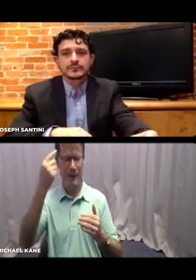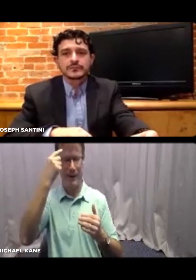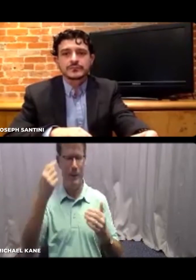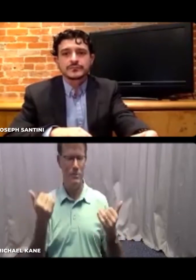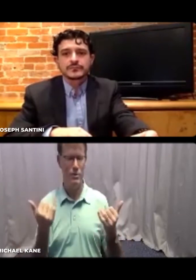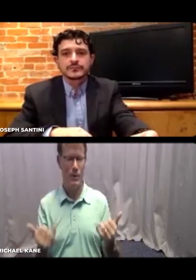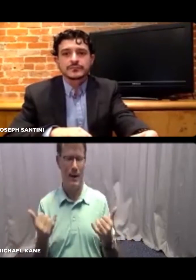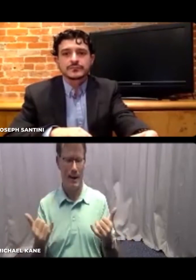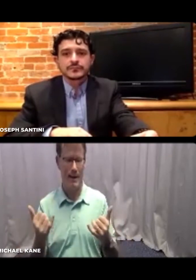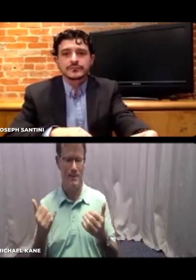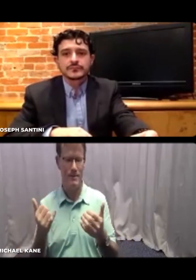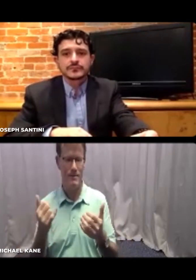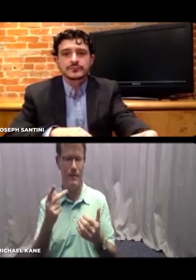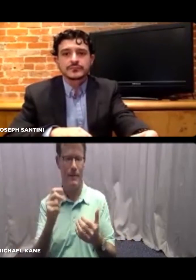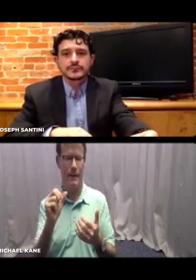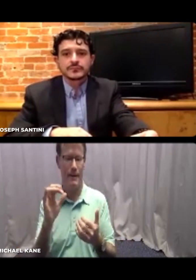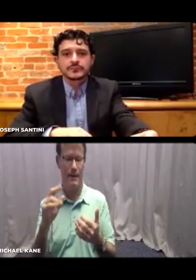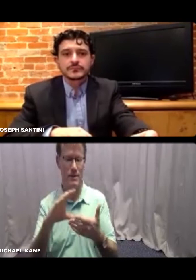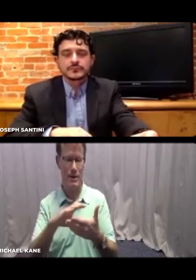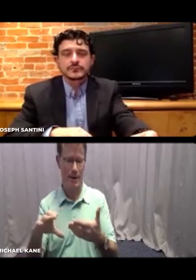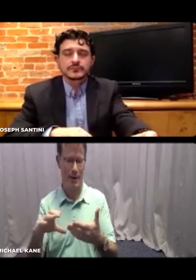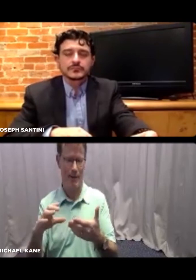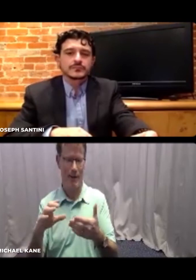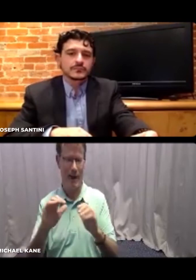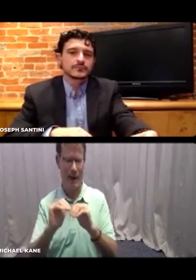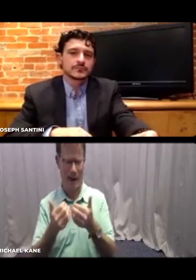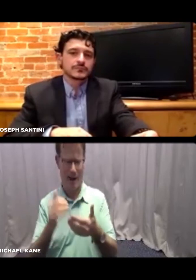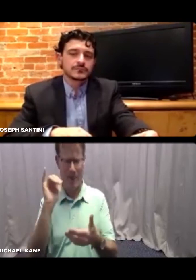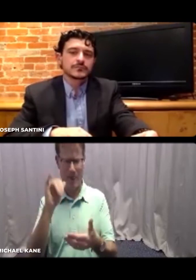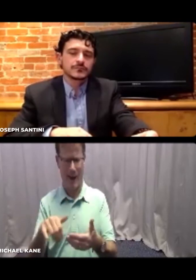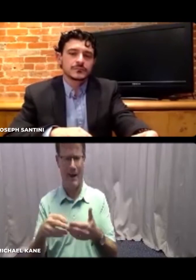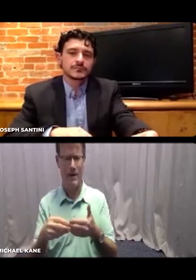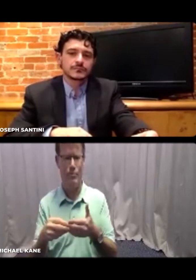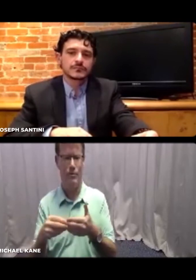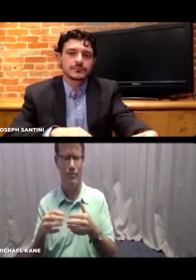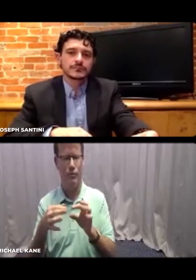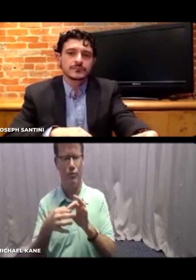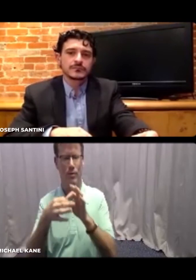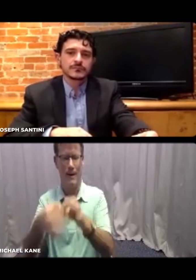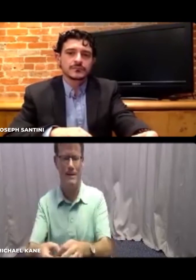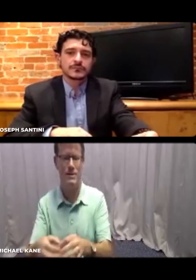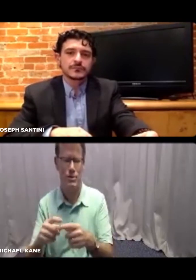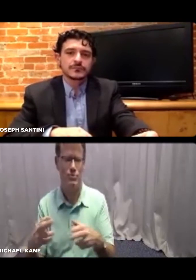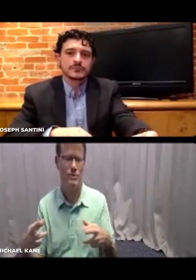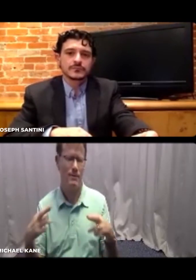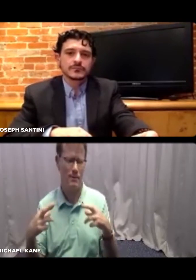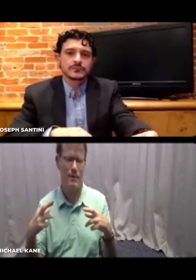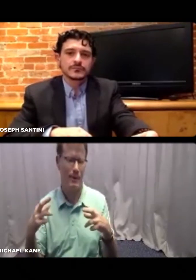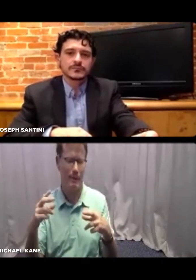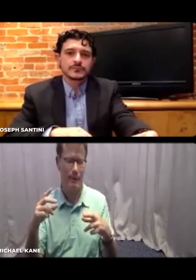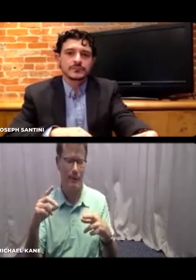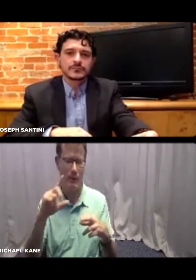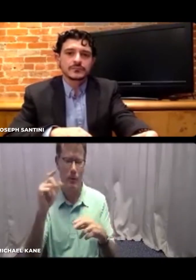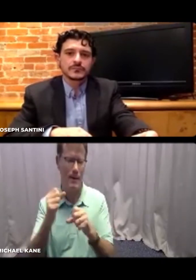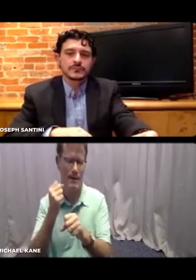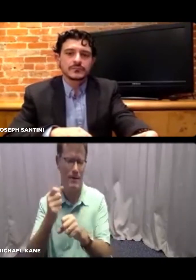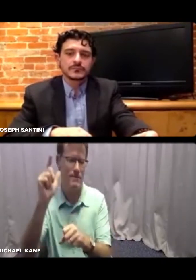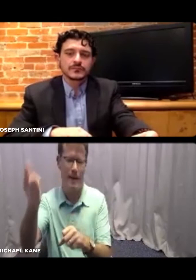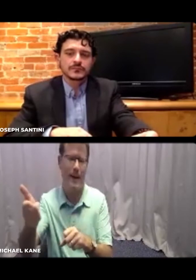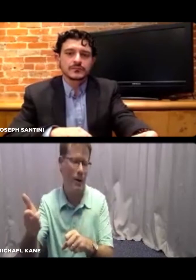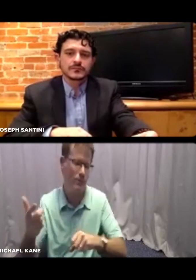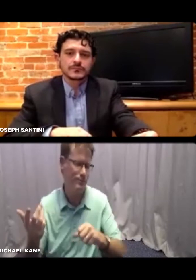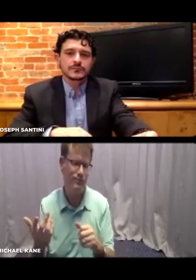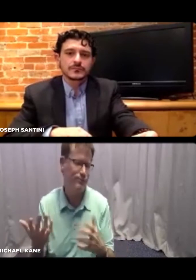Think about today's paycheck and how that will tie into your future retirement 20 years down the road,